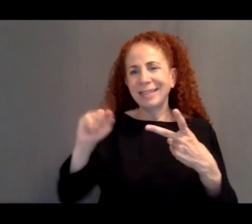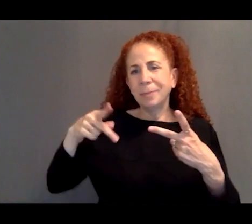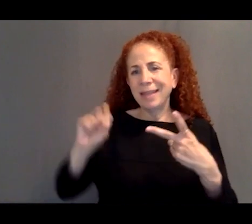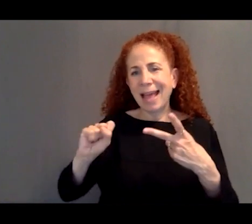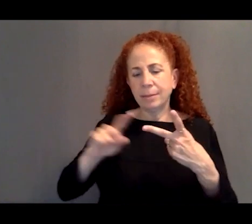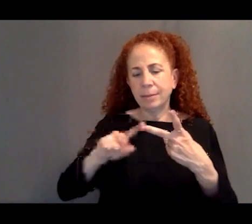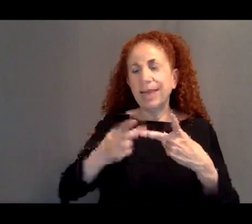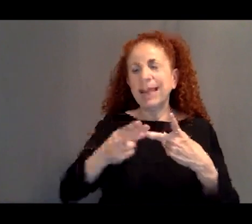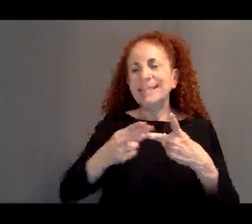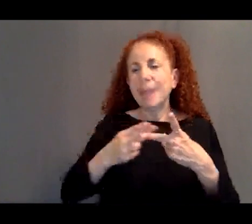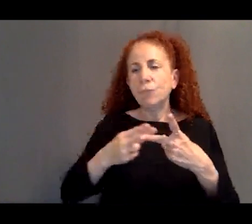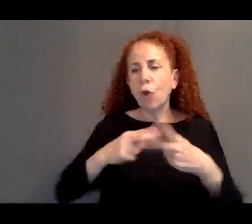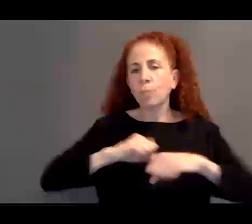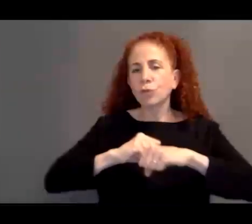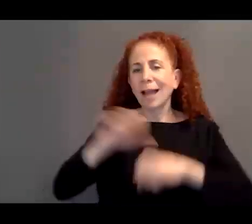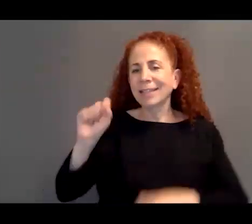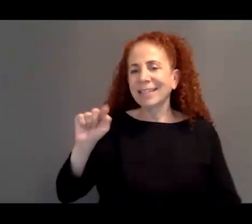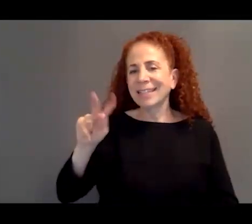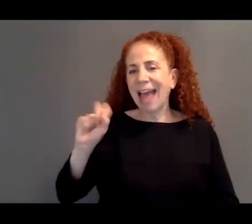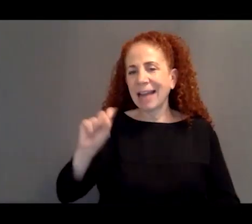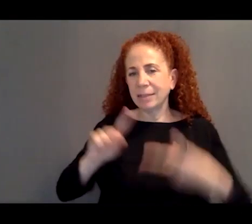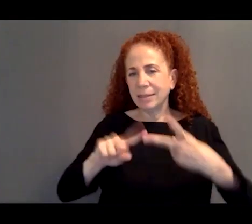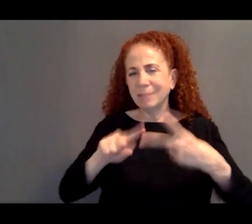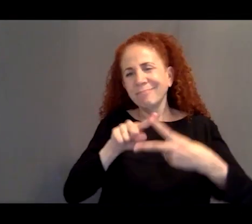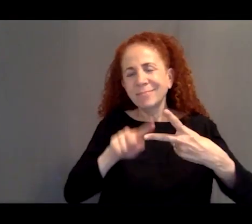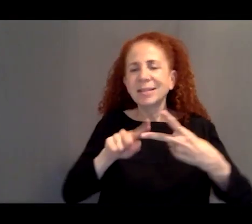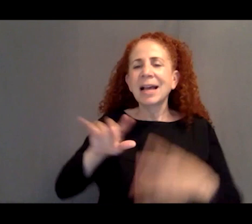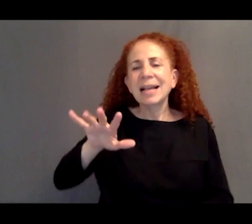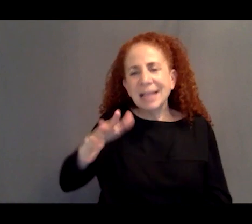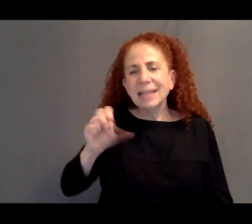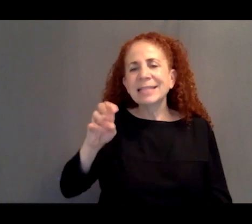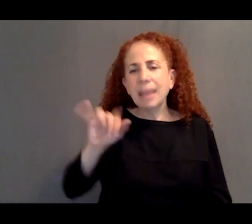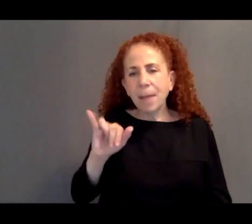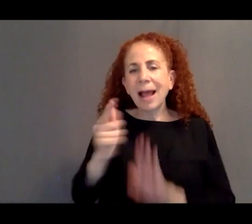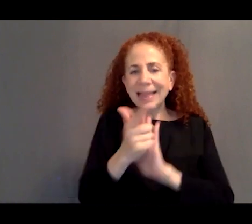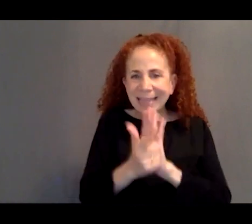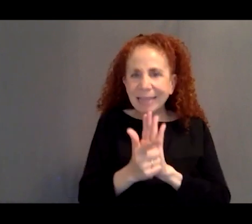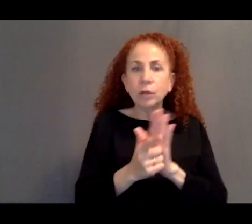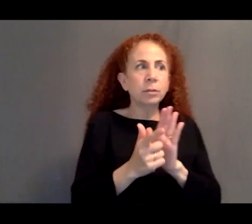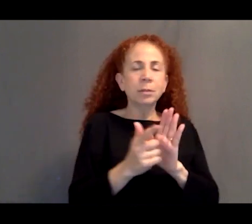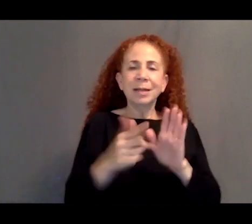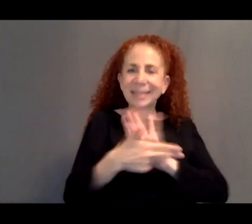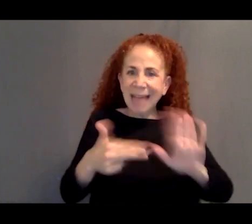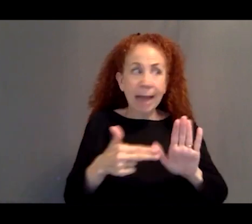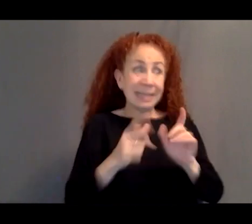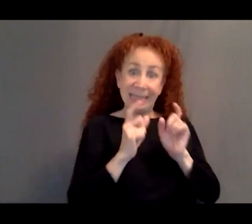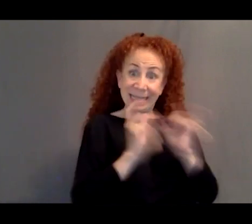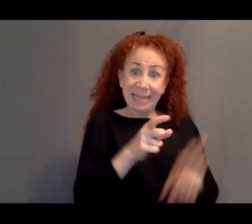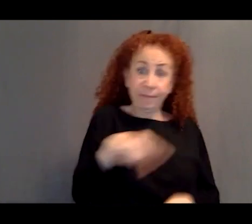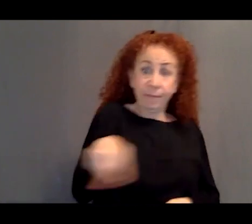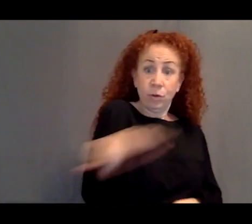or temporary protected status. So semi-legal status is like this has given beneficiaries and their families a giant